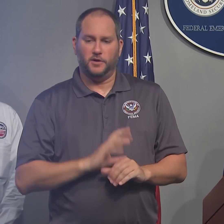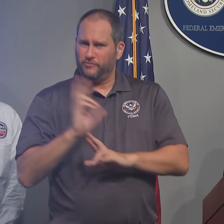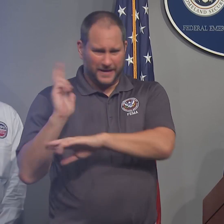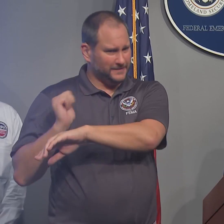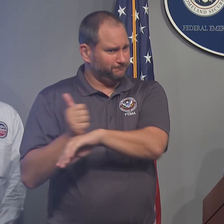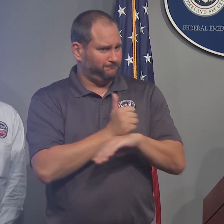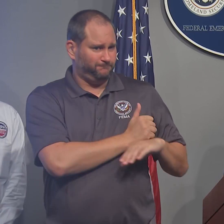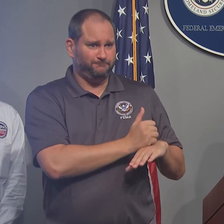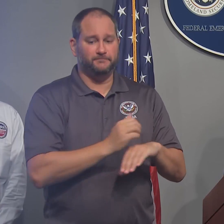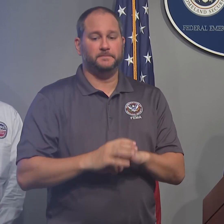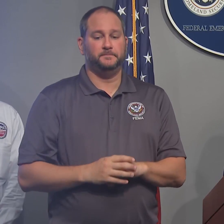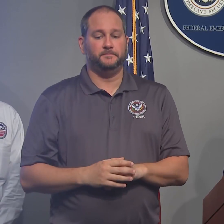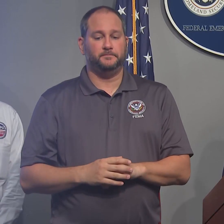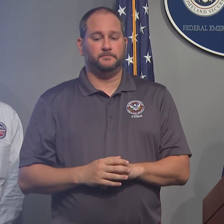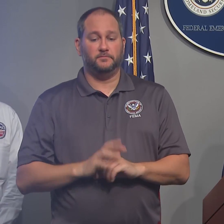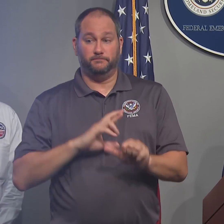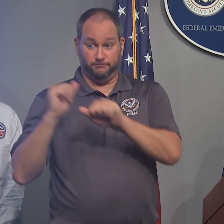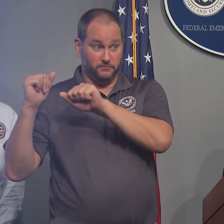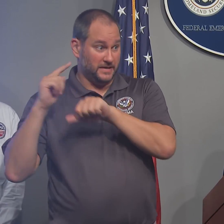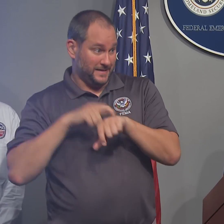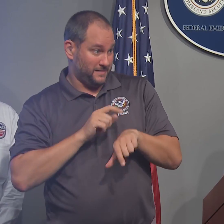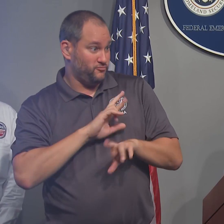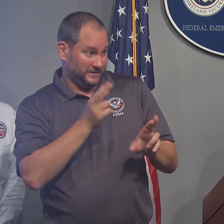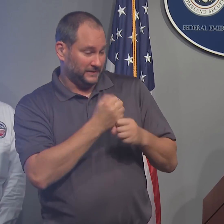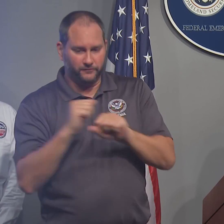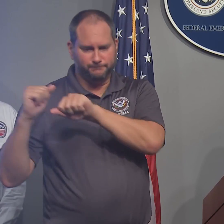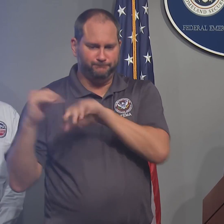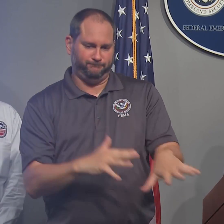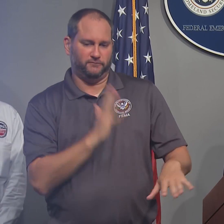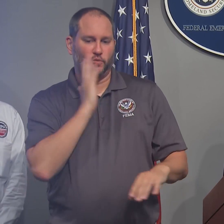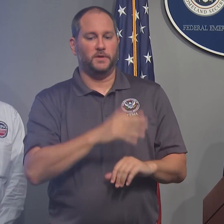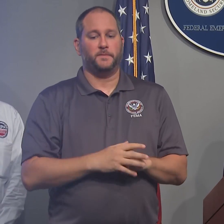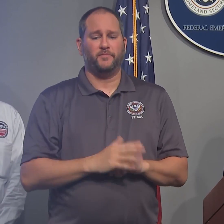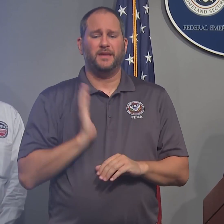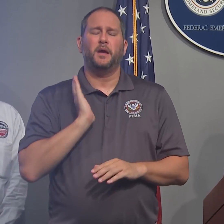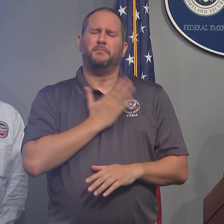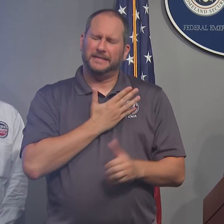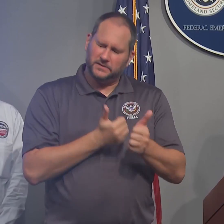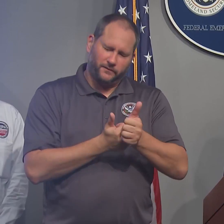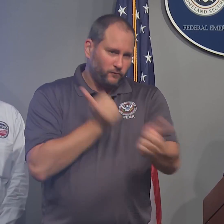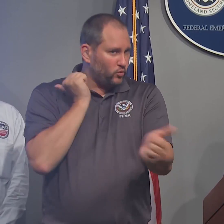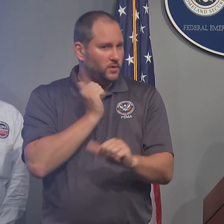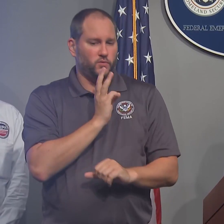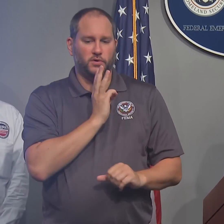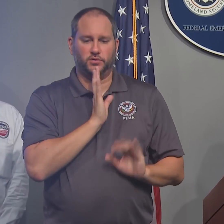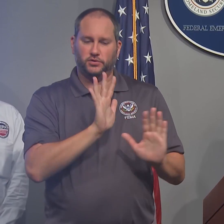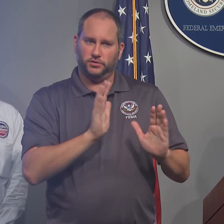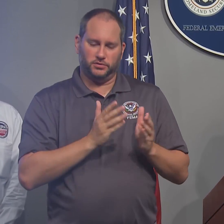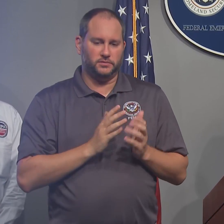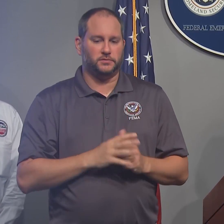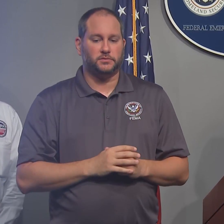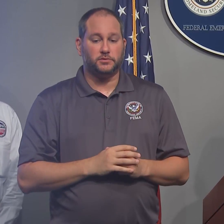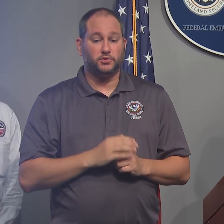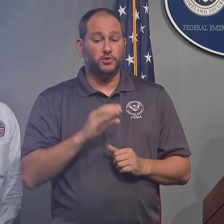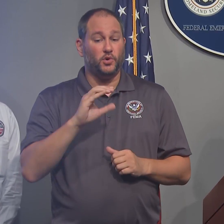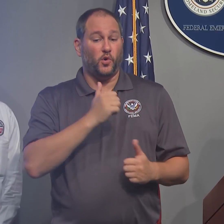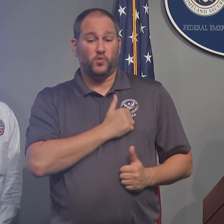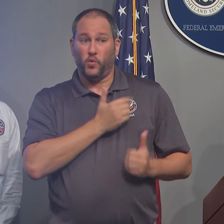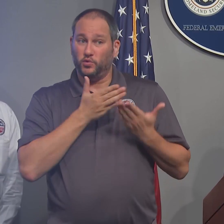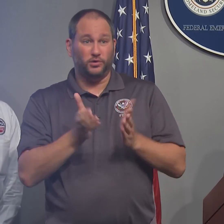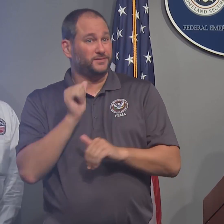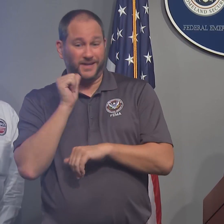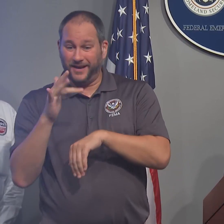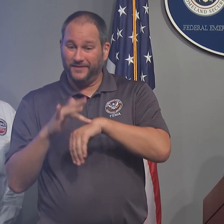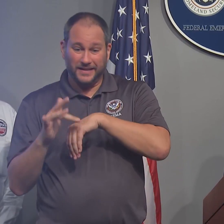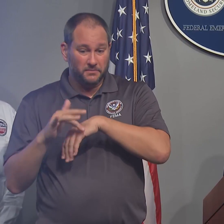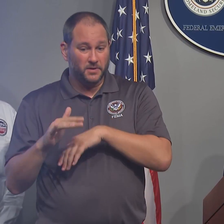we urge you to do the following. Please stay off the water. Coast Guard search and rescue resources will be degraded or unavailable before, during, and immediately